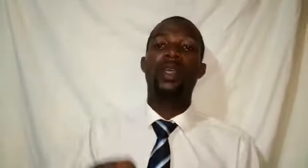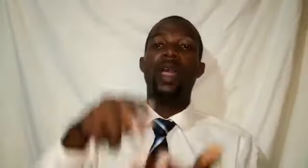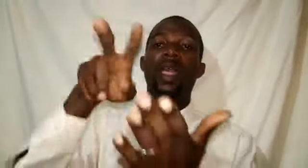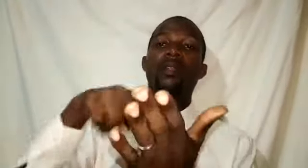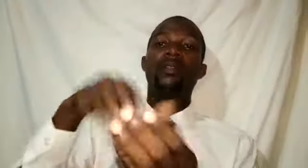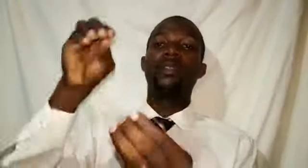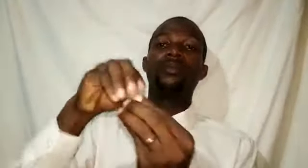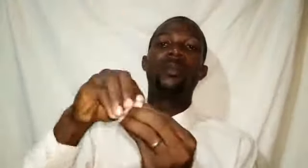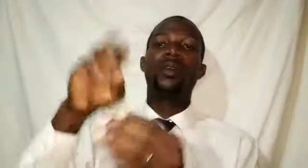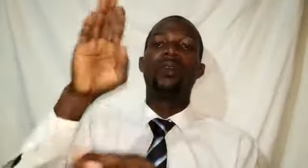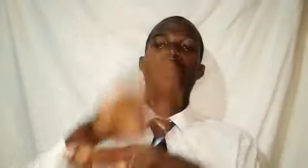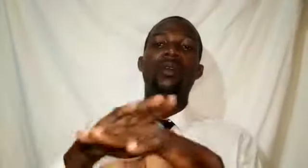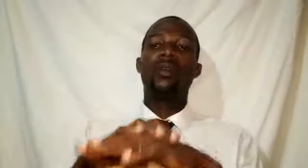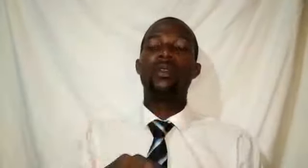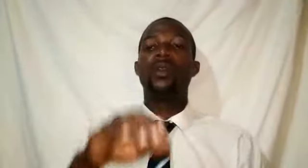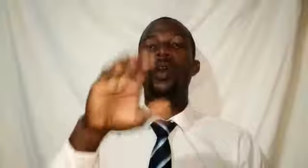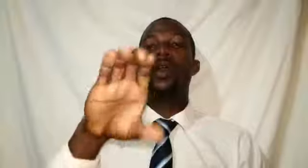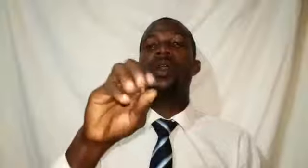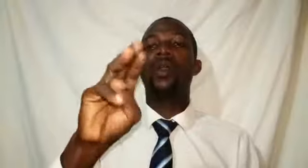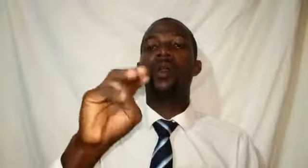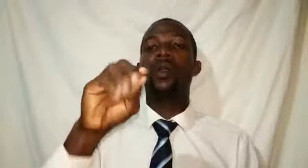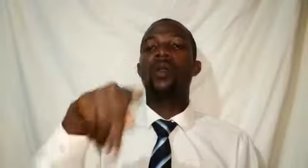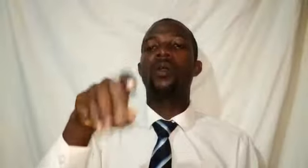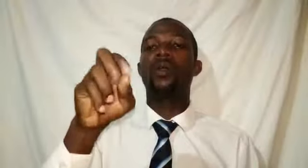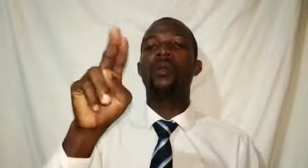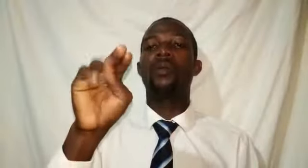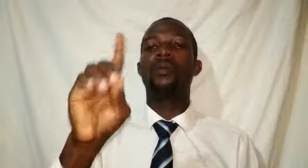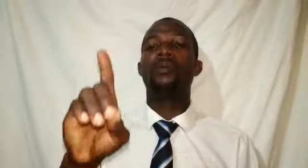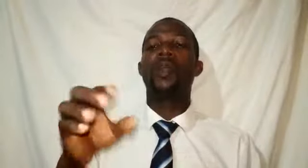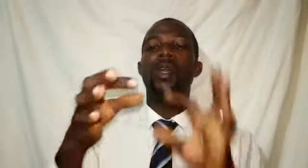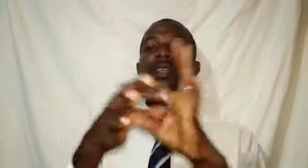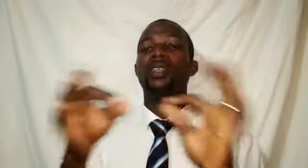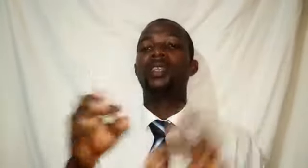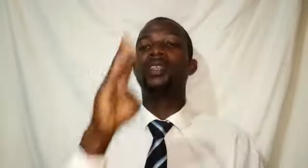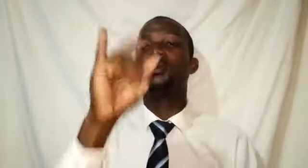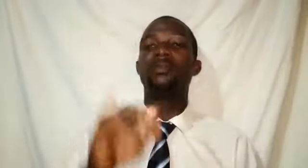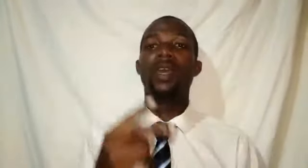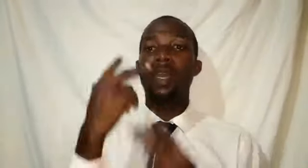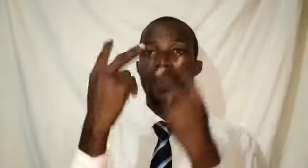compound sentences by visiting